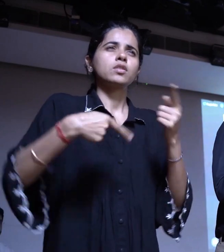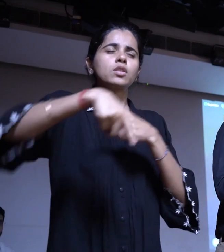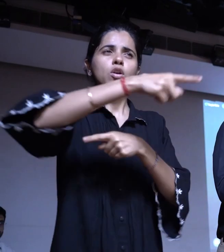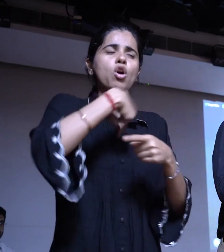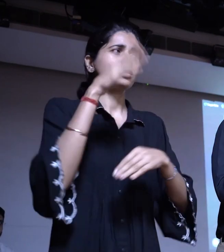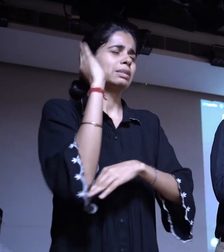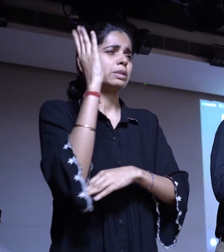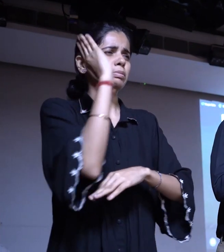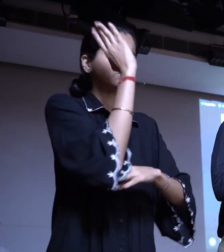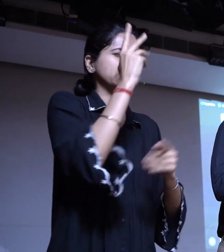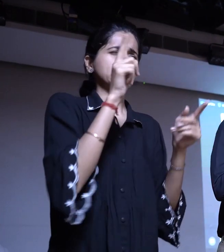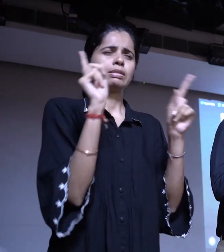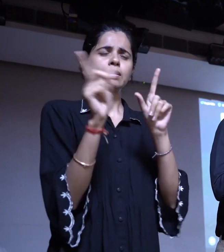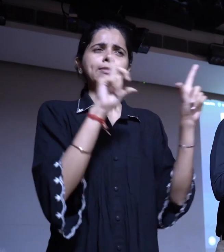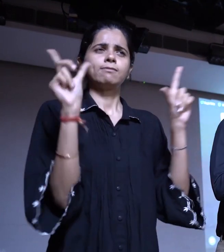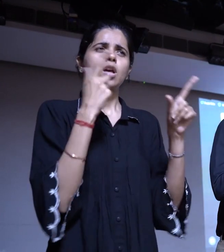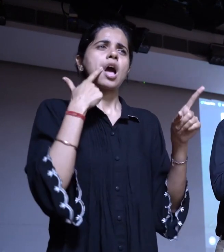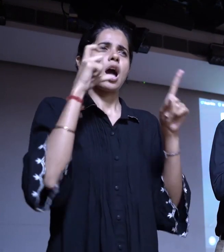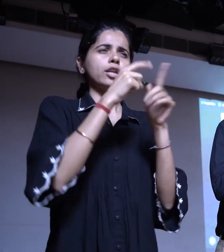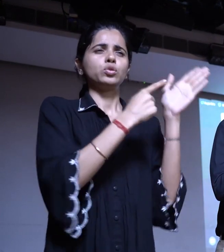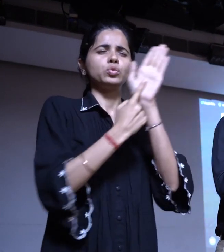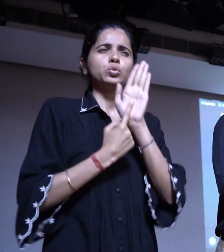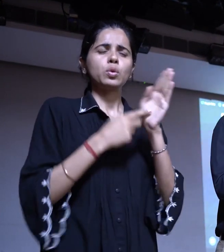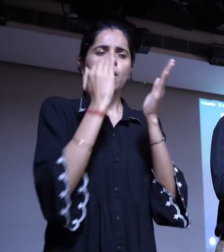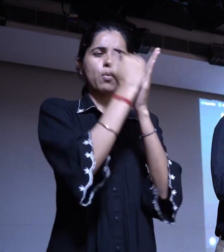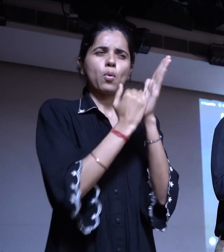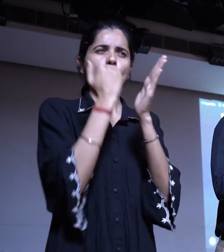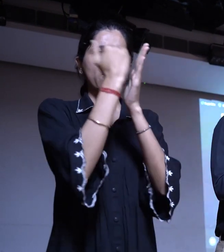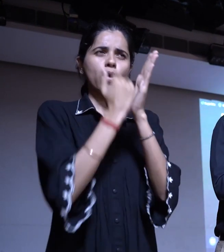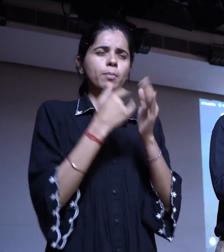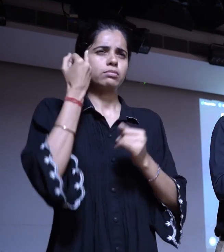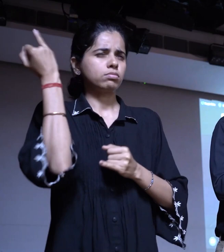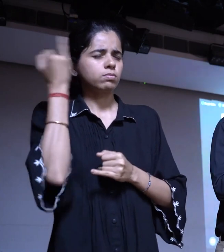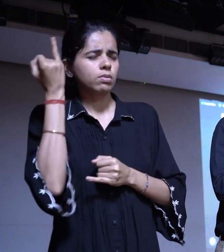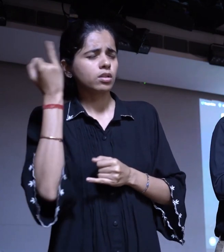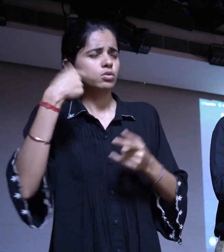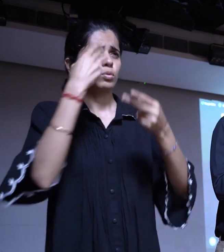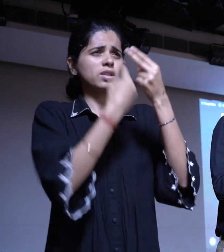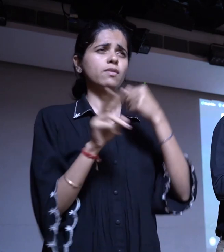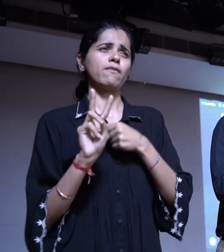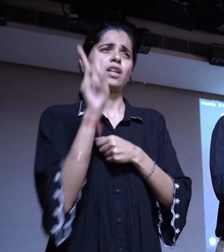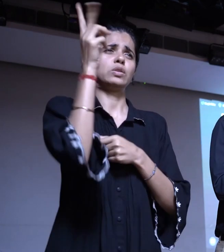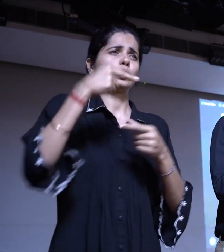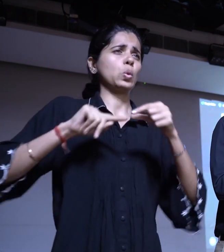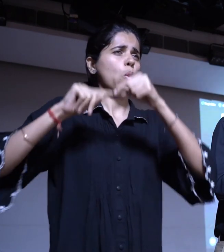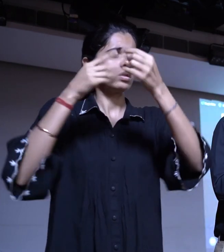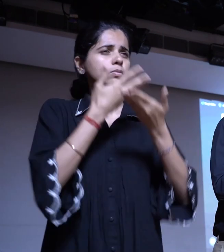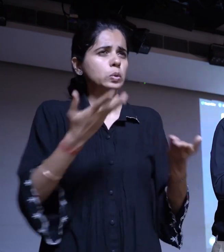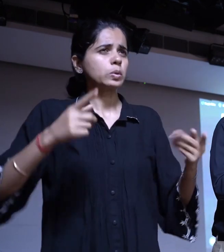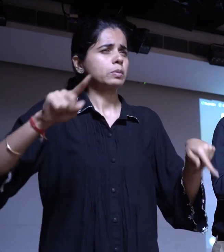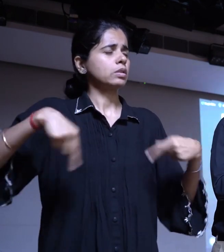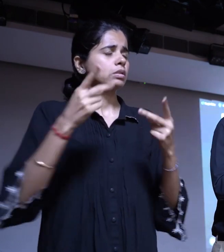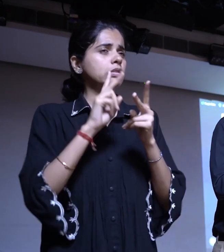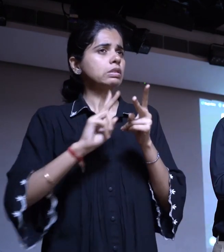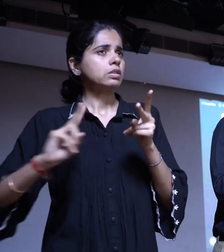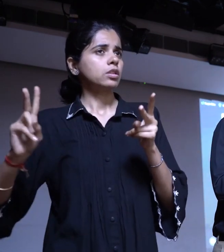eminent speakers from ID sector who presented various innovative ideas values